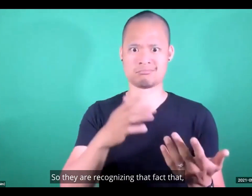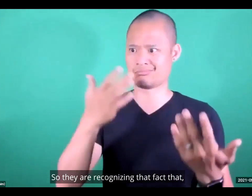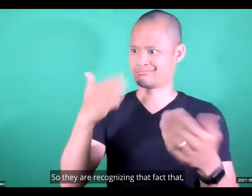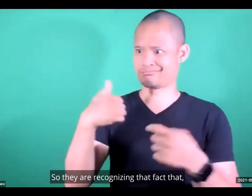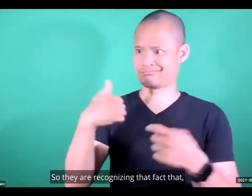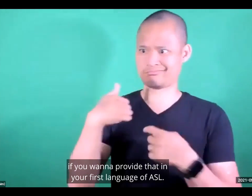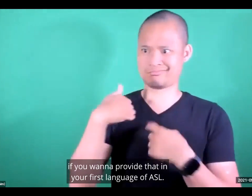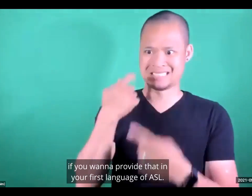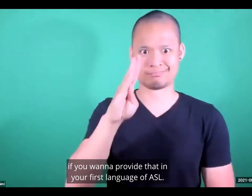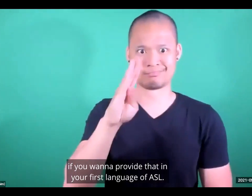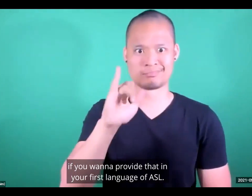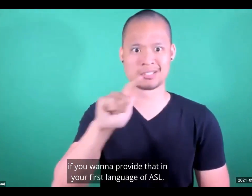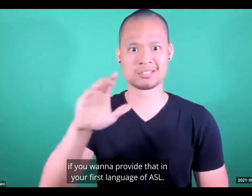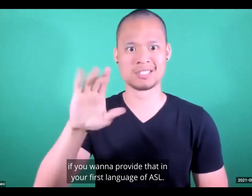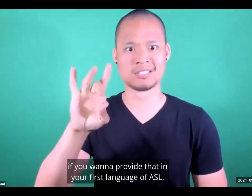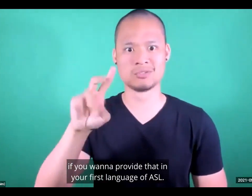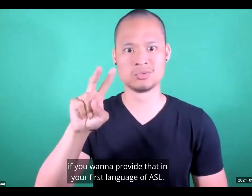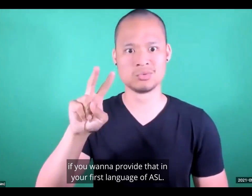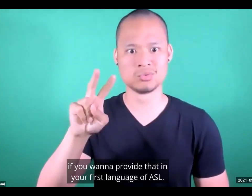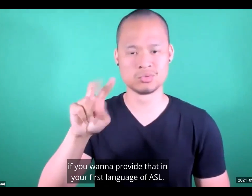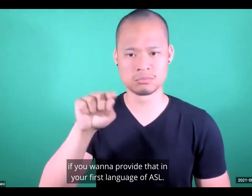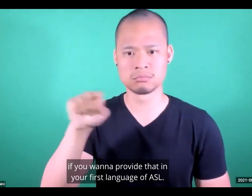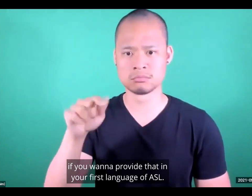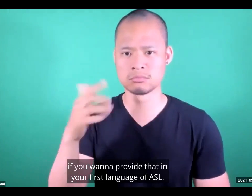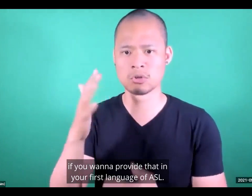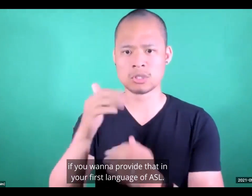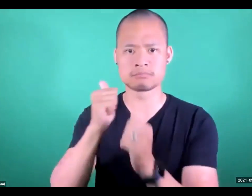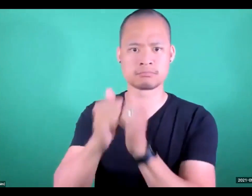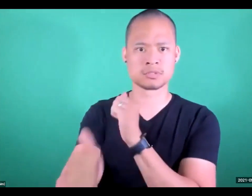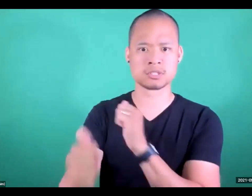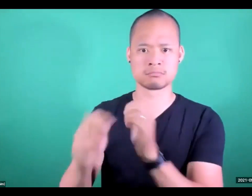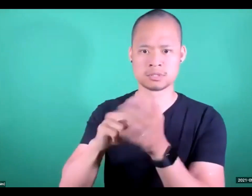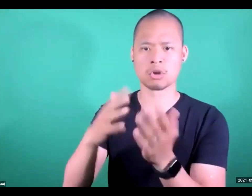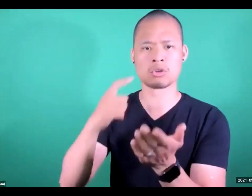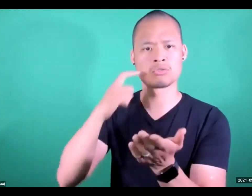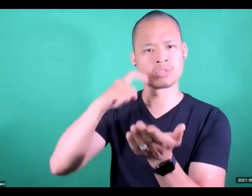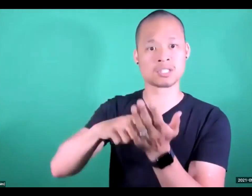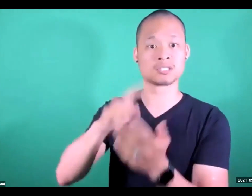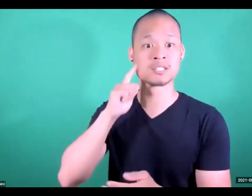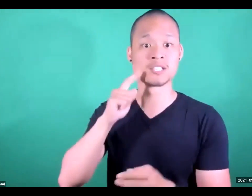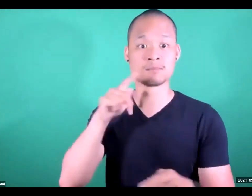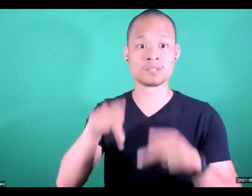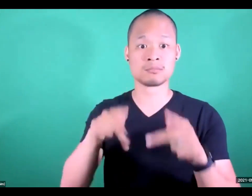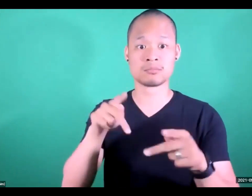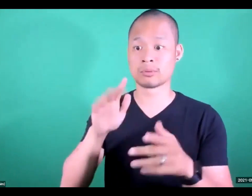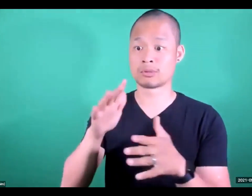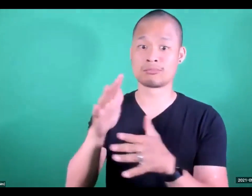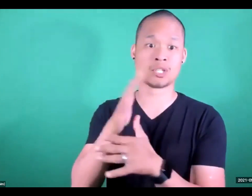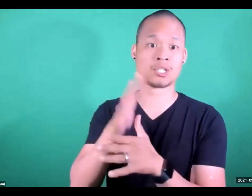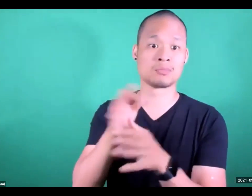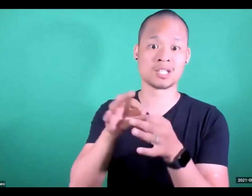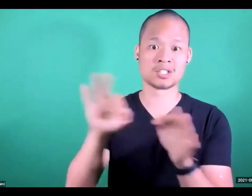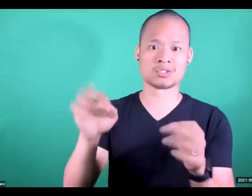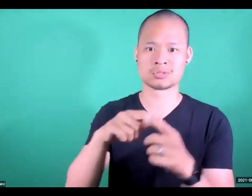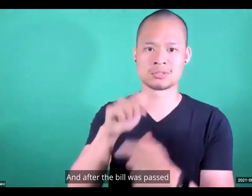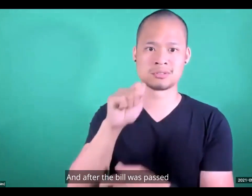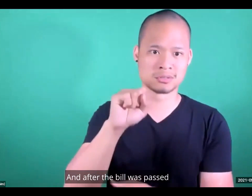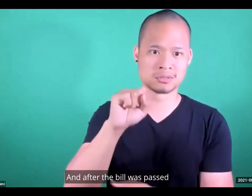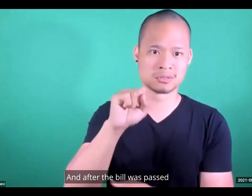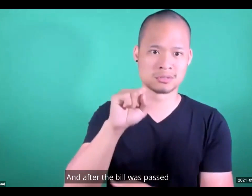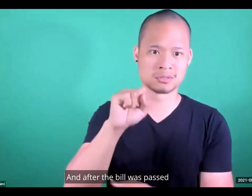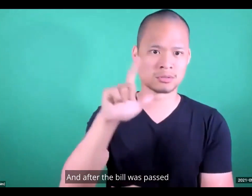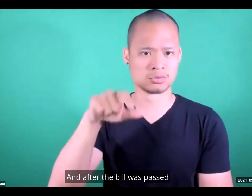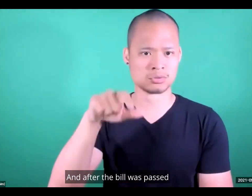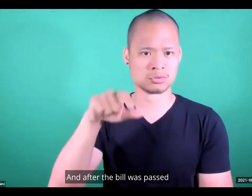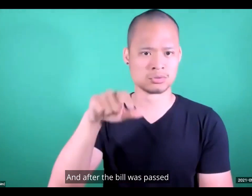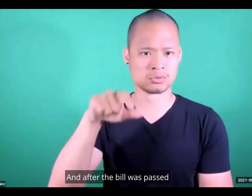fact, that if you want to provide that in your first language of ASL, And